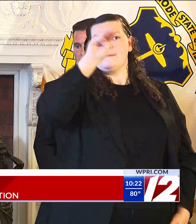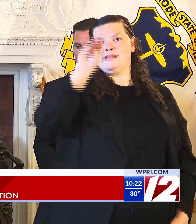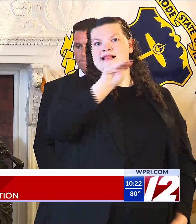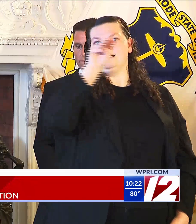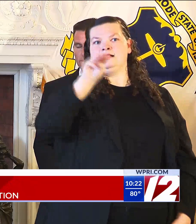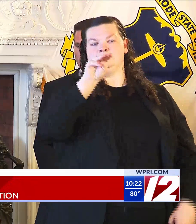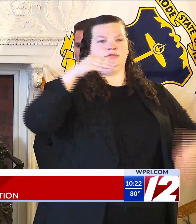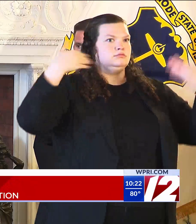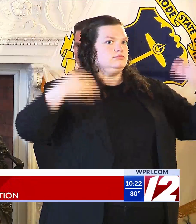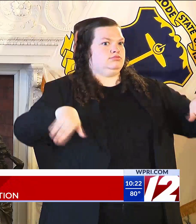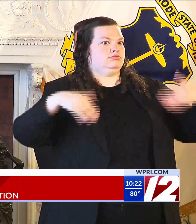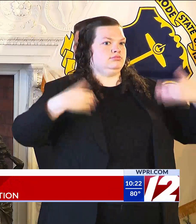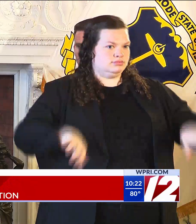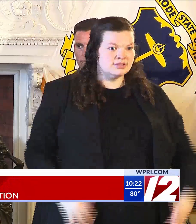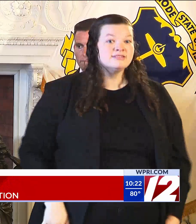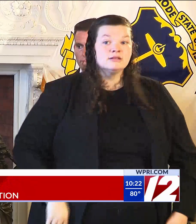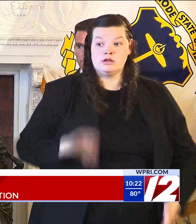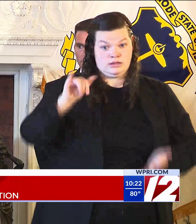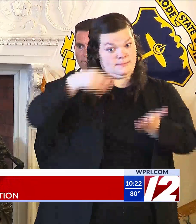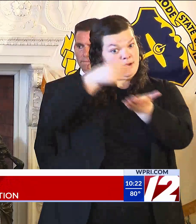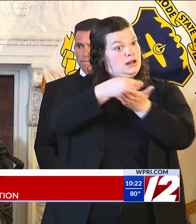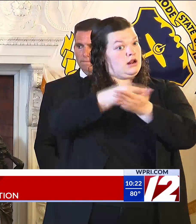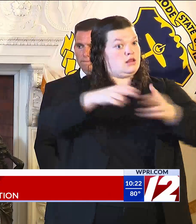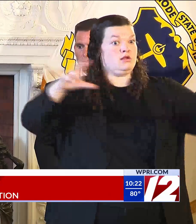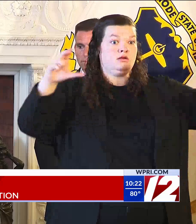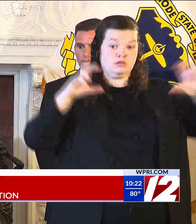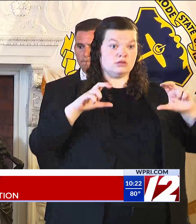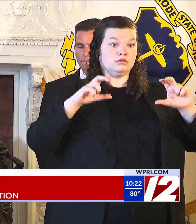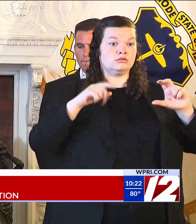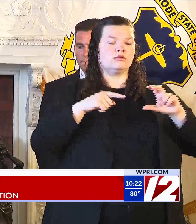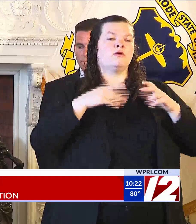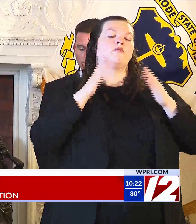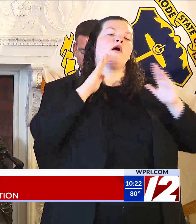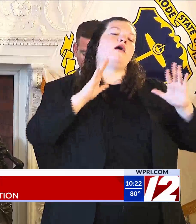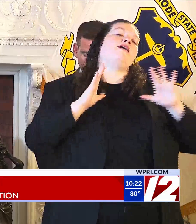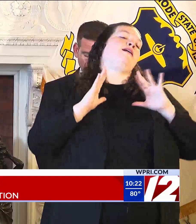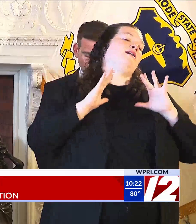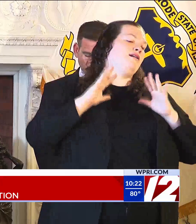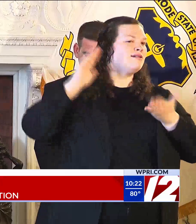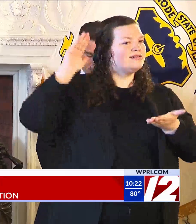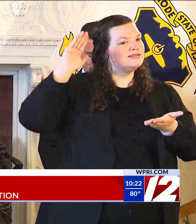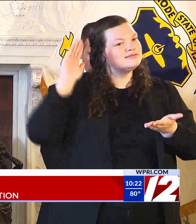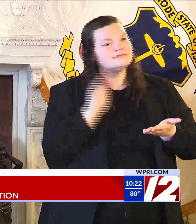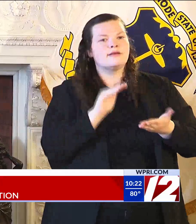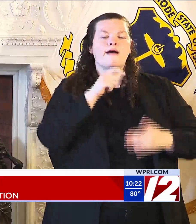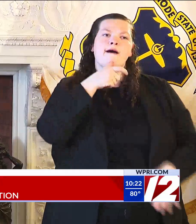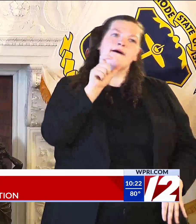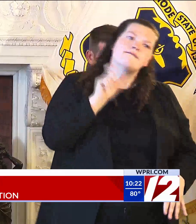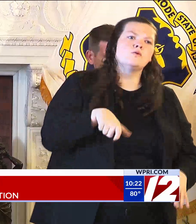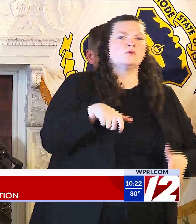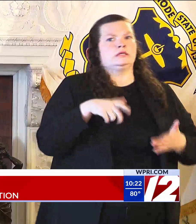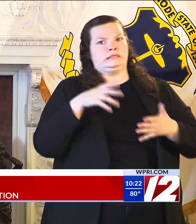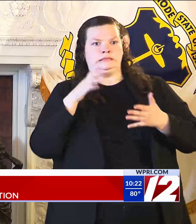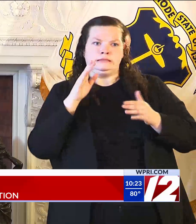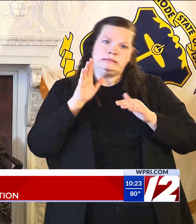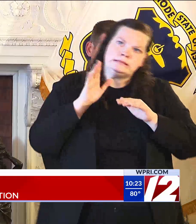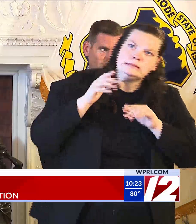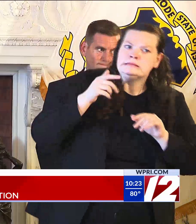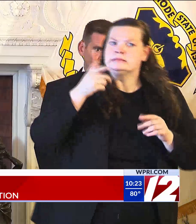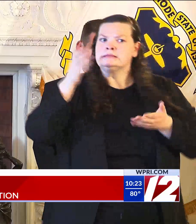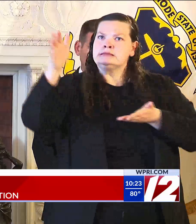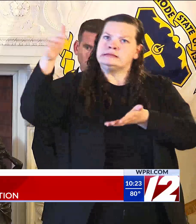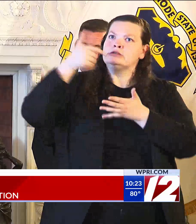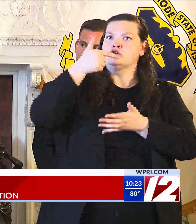will significantly offset the use of the Garvey funds that we originally anticipated, saving us